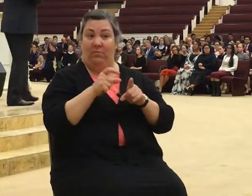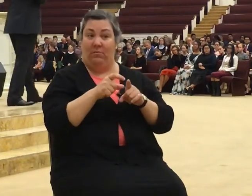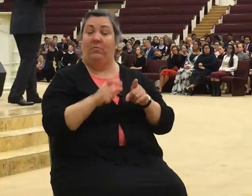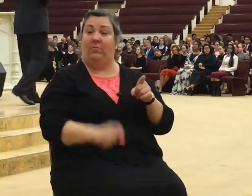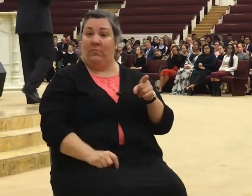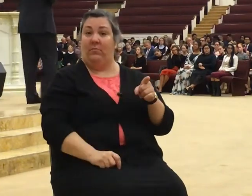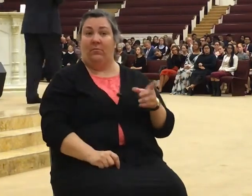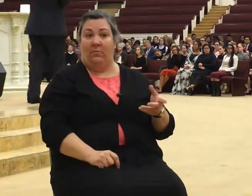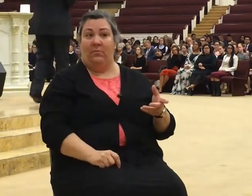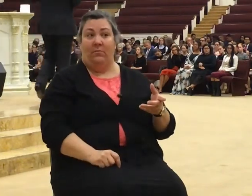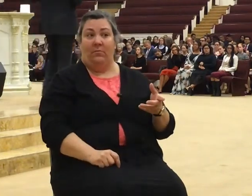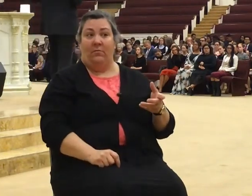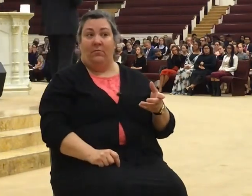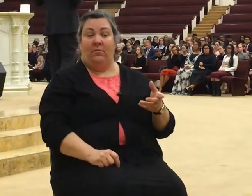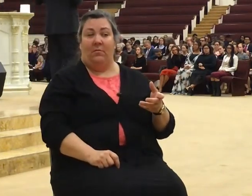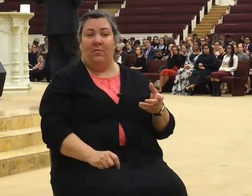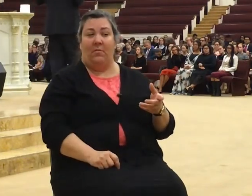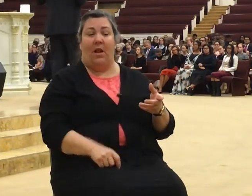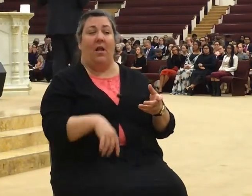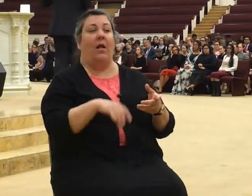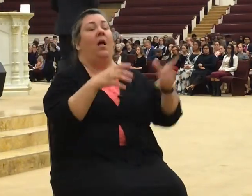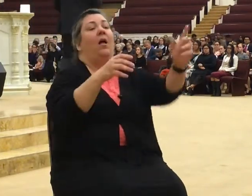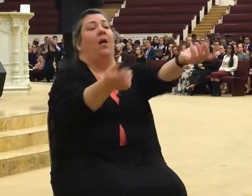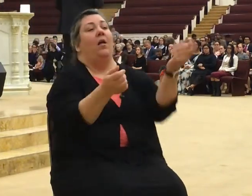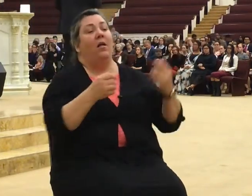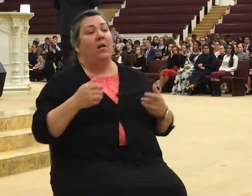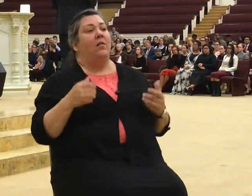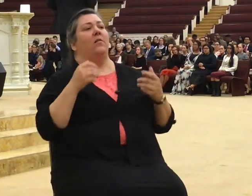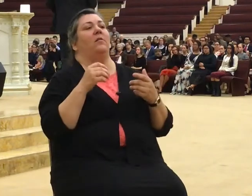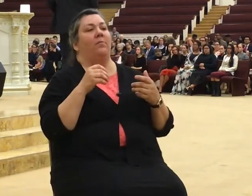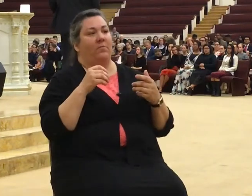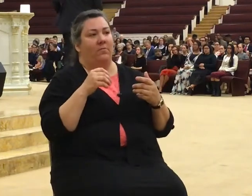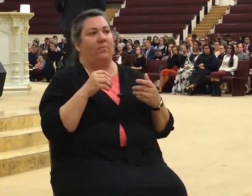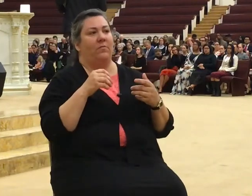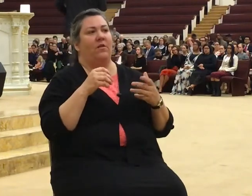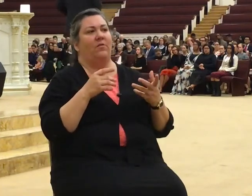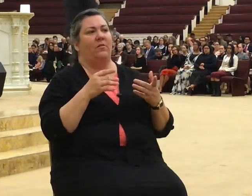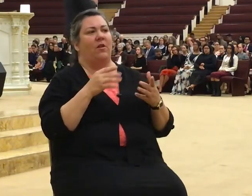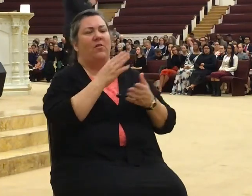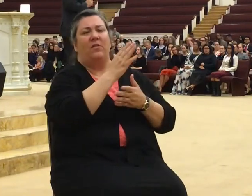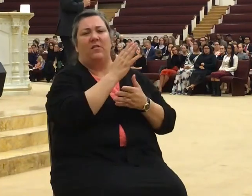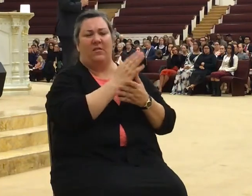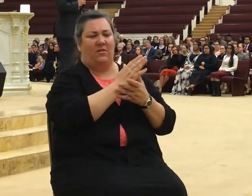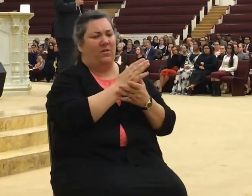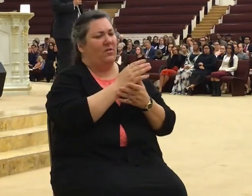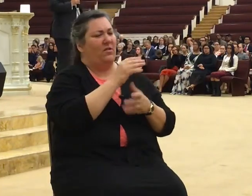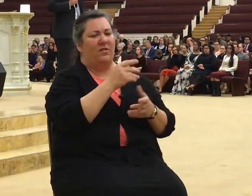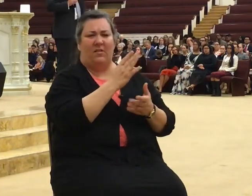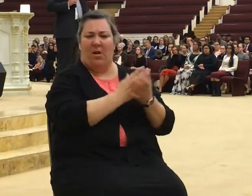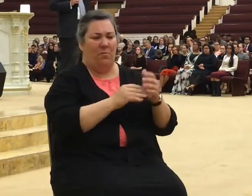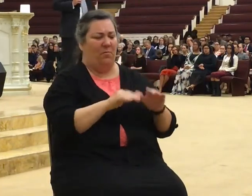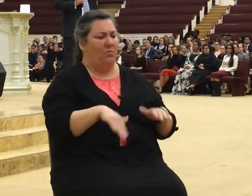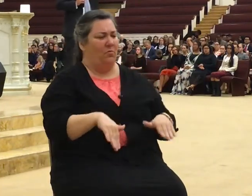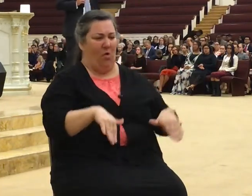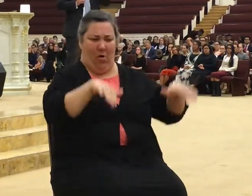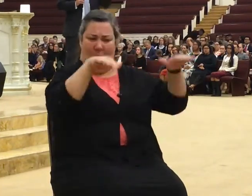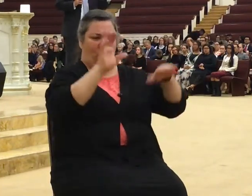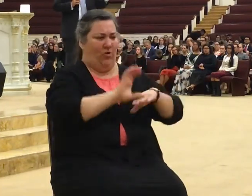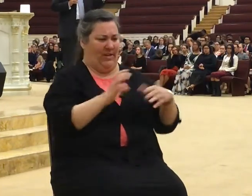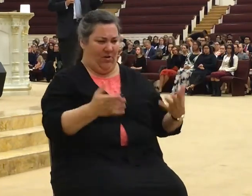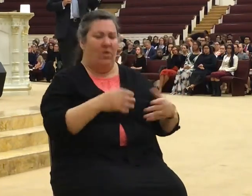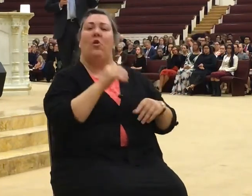You know, I don't know the story. He's friends with people in this church grew up, same ball courts and running around. The